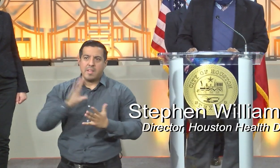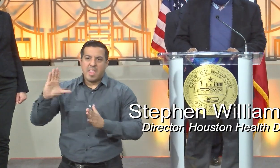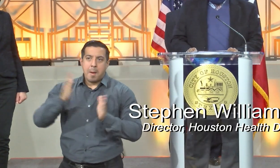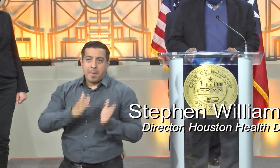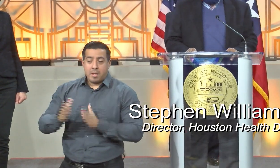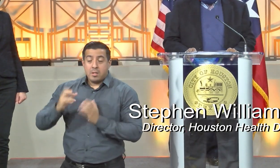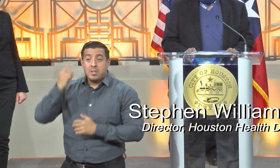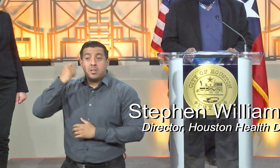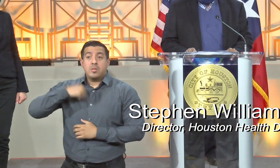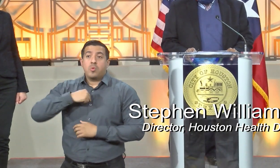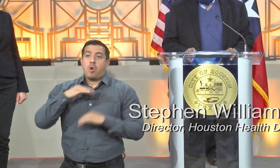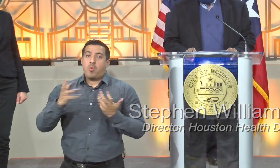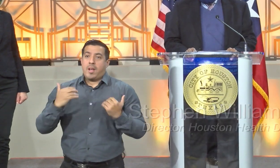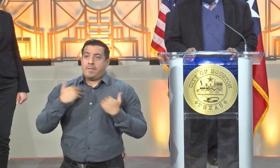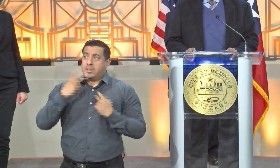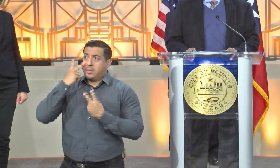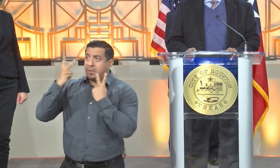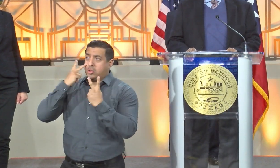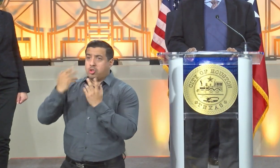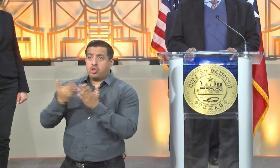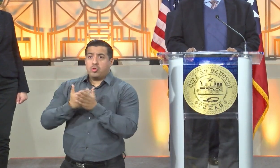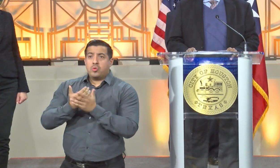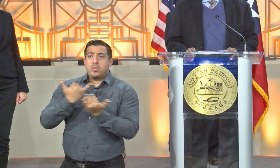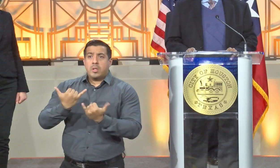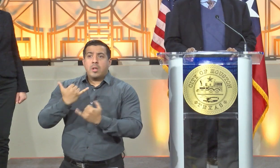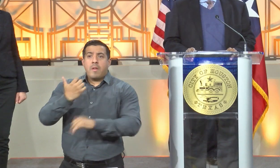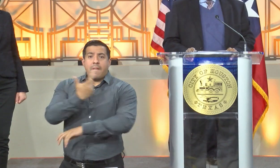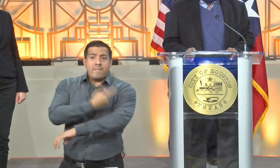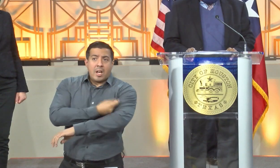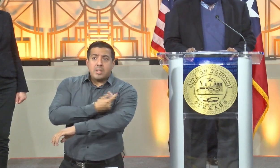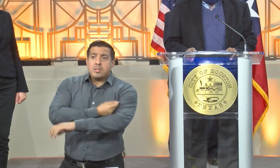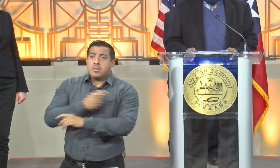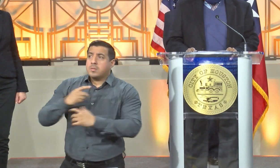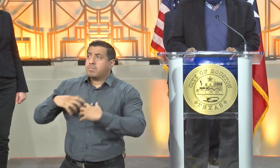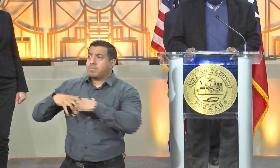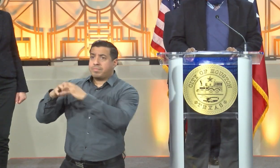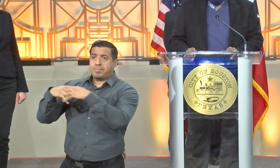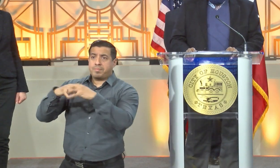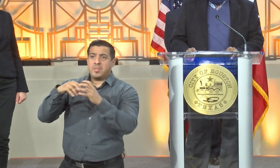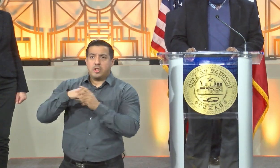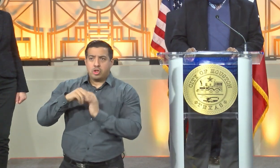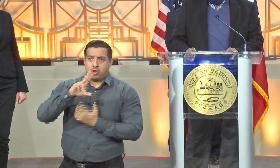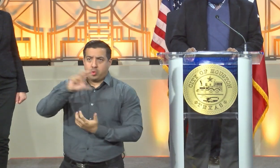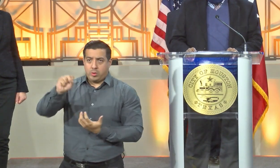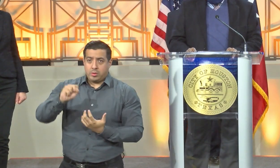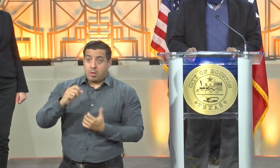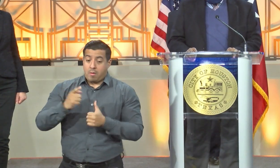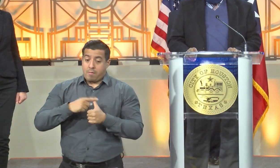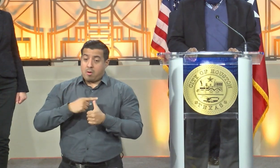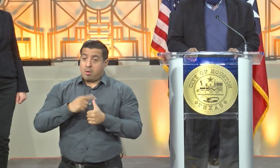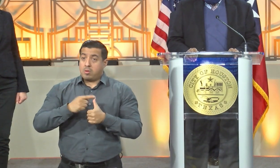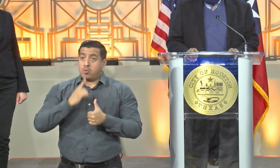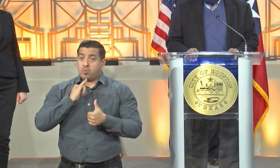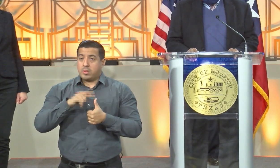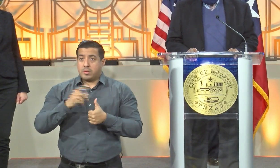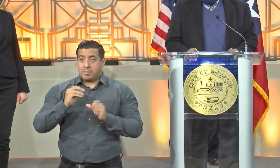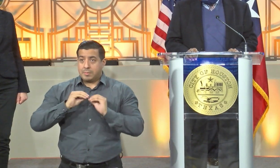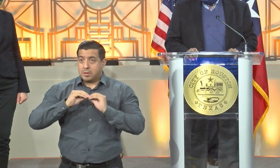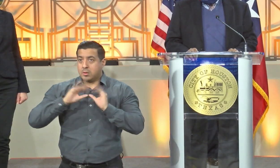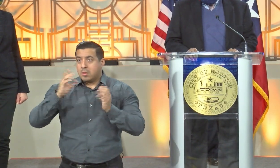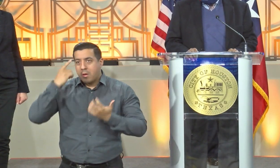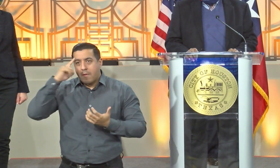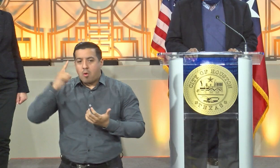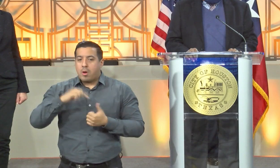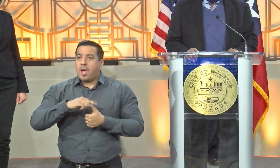all know, there are multiple vaccines being developed and manufactured within the United States. And the first vaccines could be cleared for use